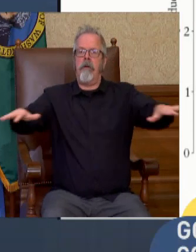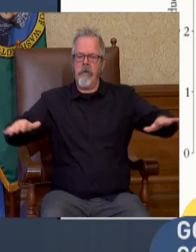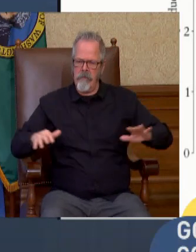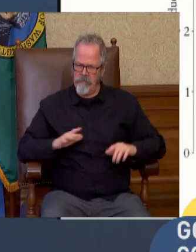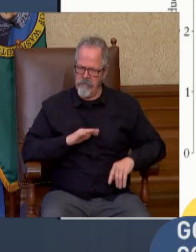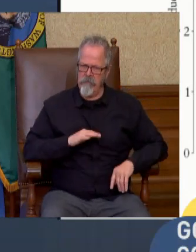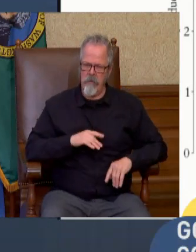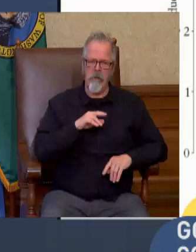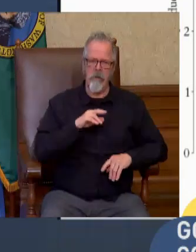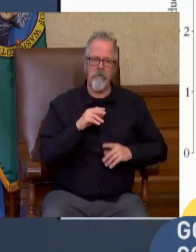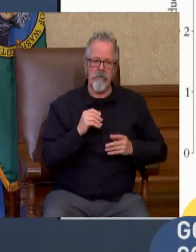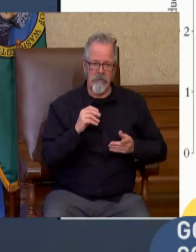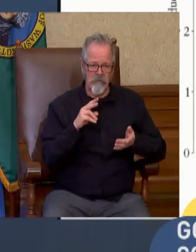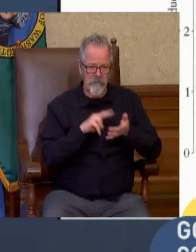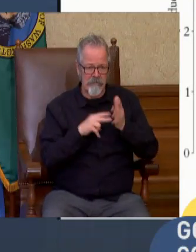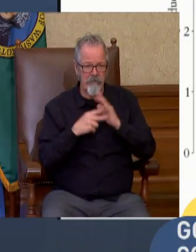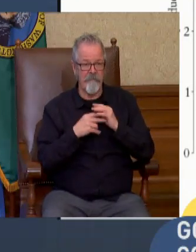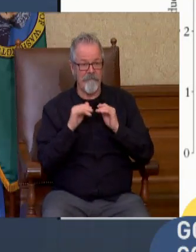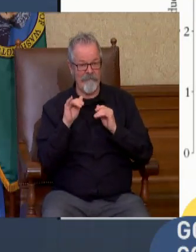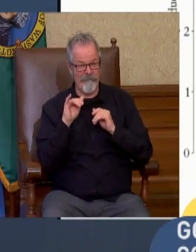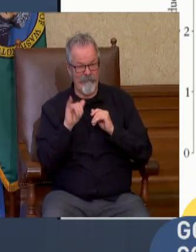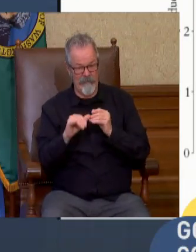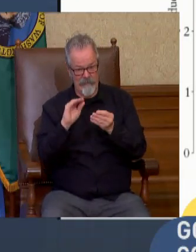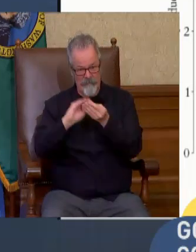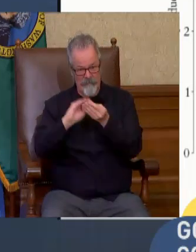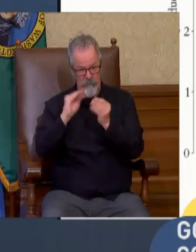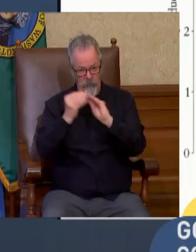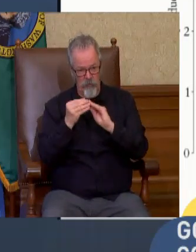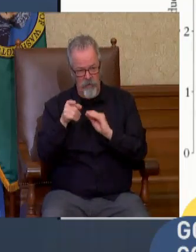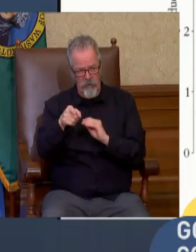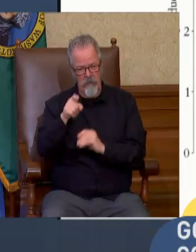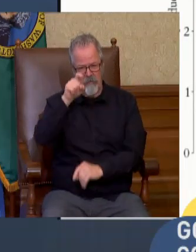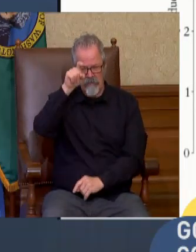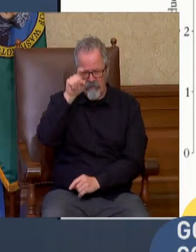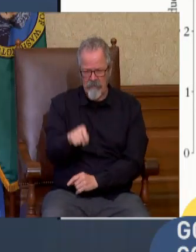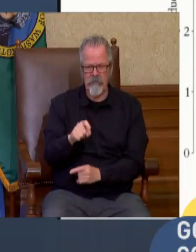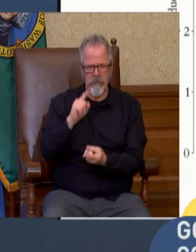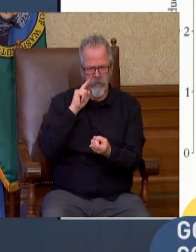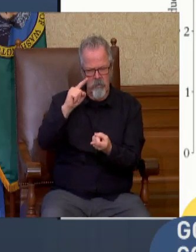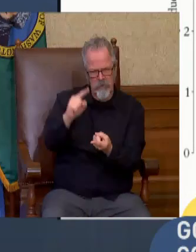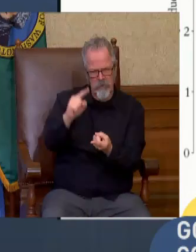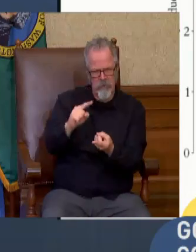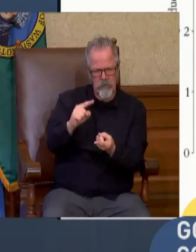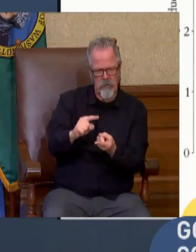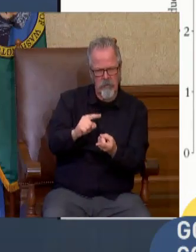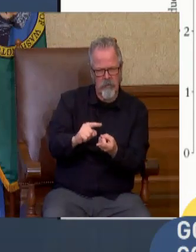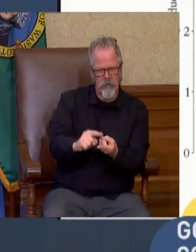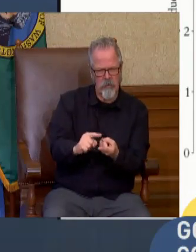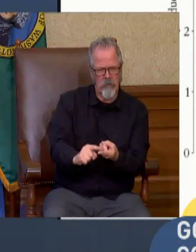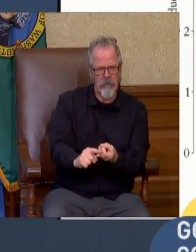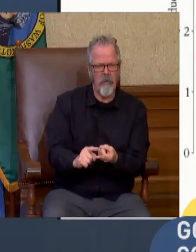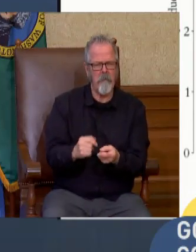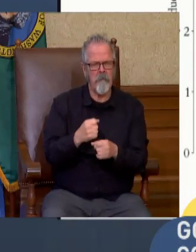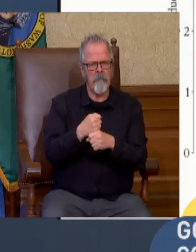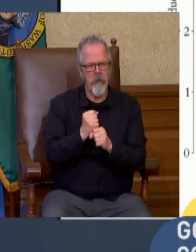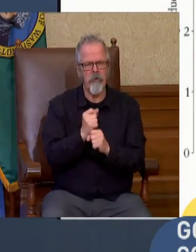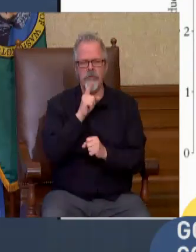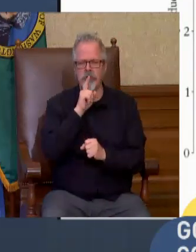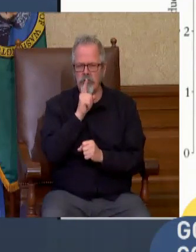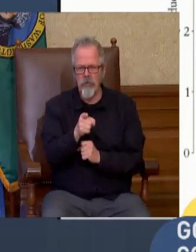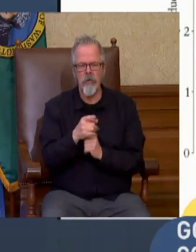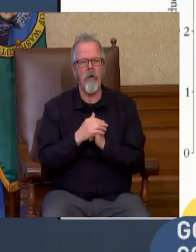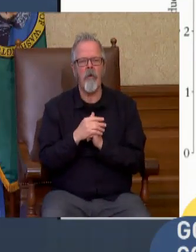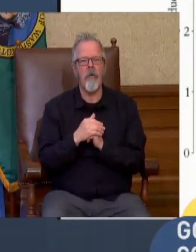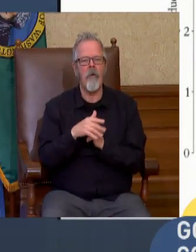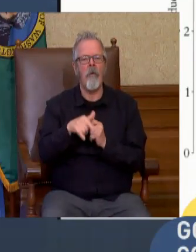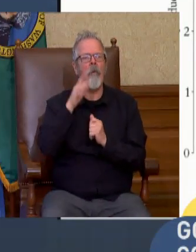position to assure ourselves that this virus isn't just going to come roaring back. And we need to see continued improvement on